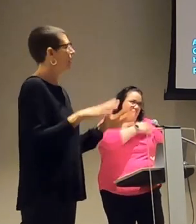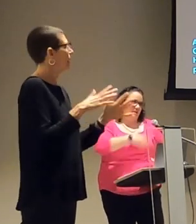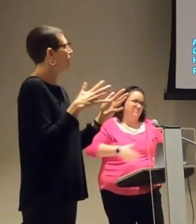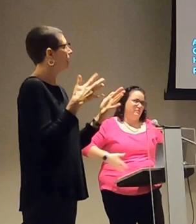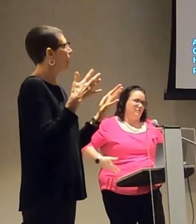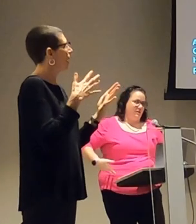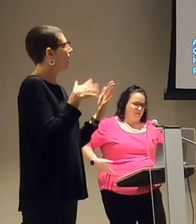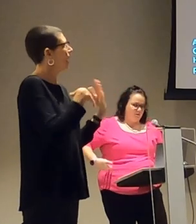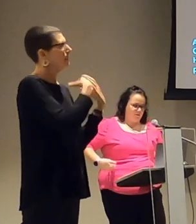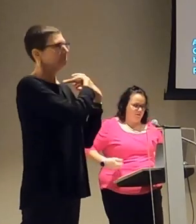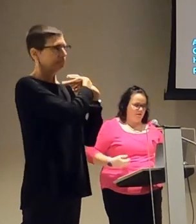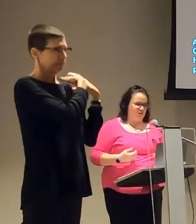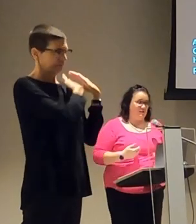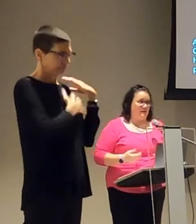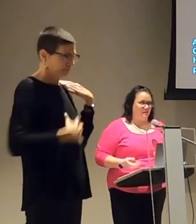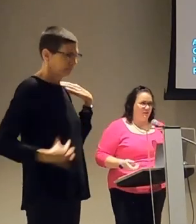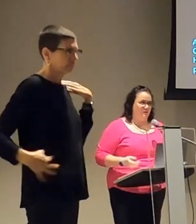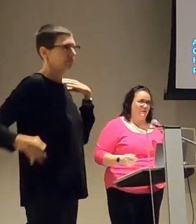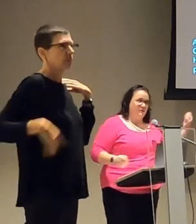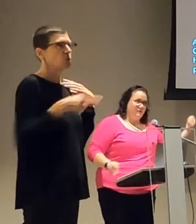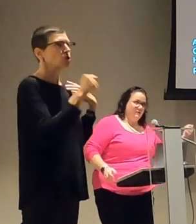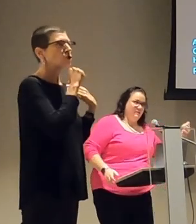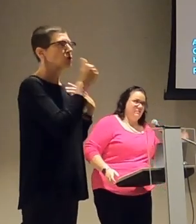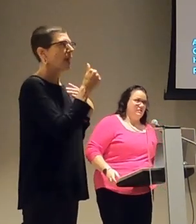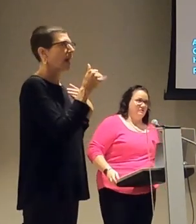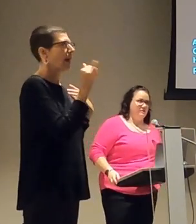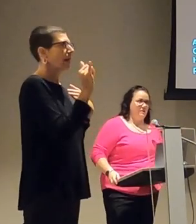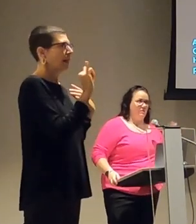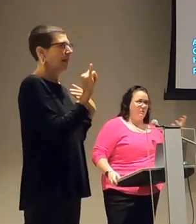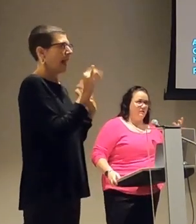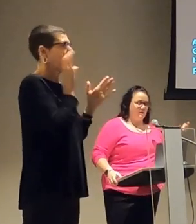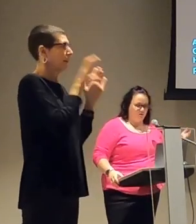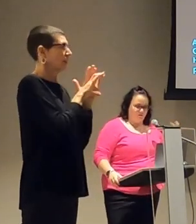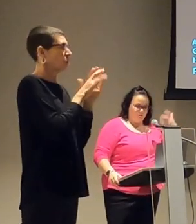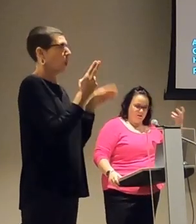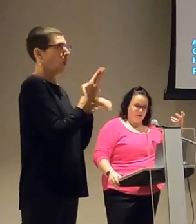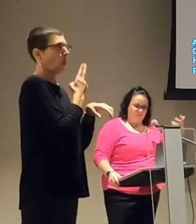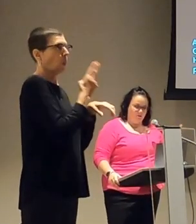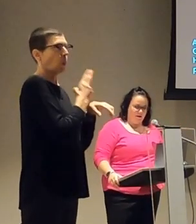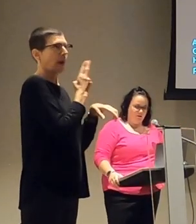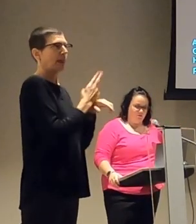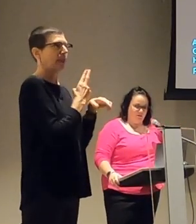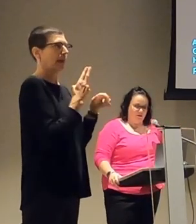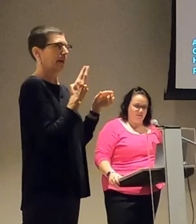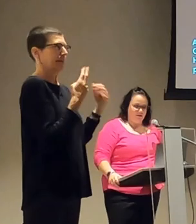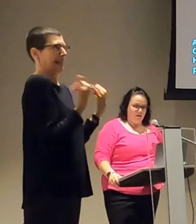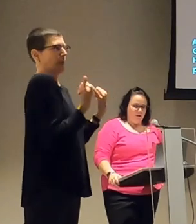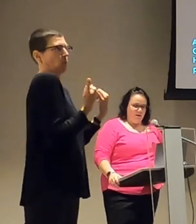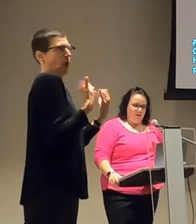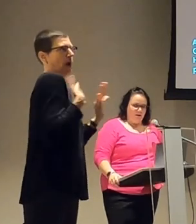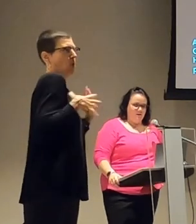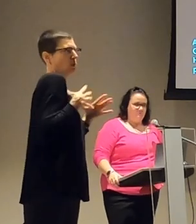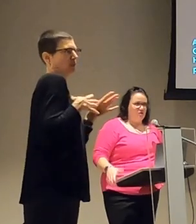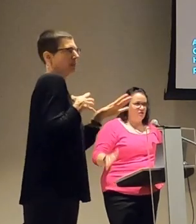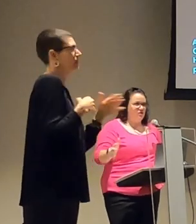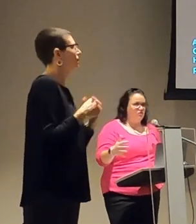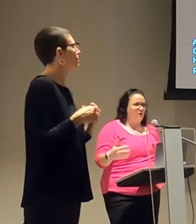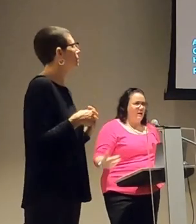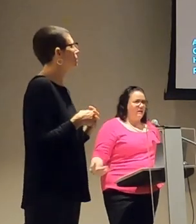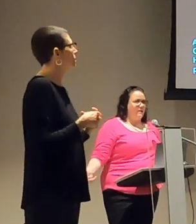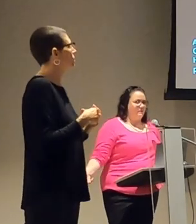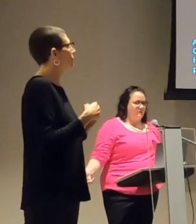of draped across her. She's not like the image that we saw wearing the contemporary outfit. And